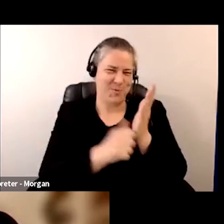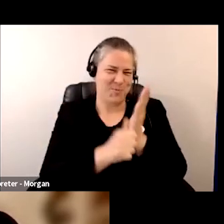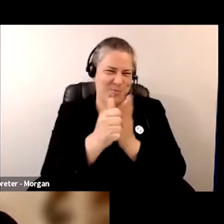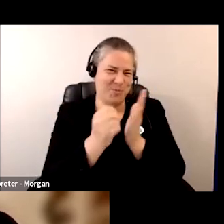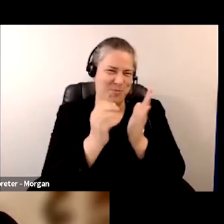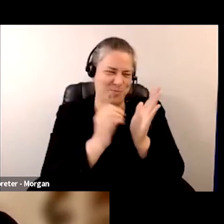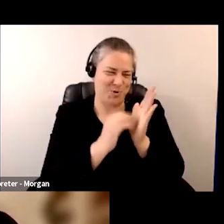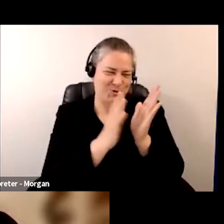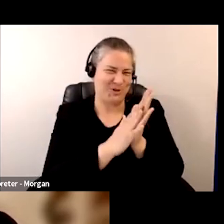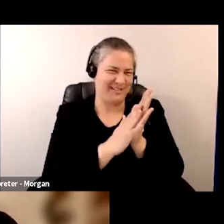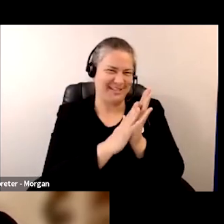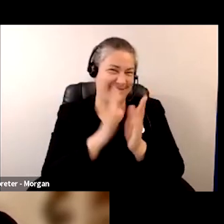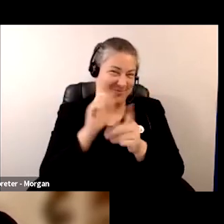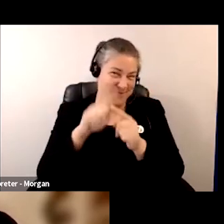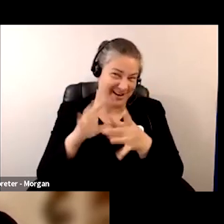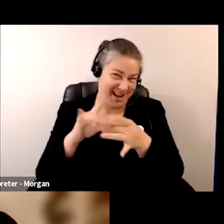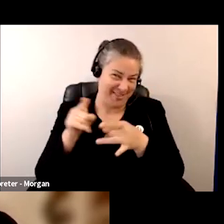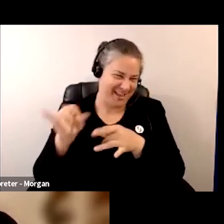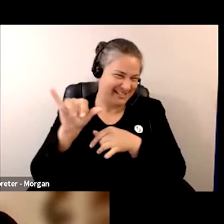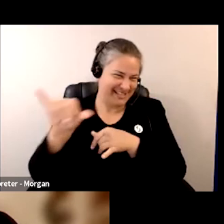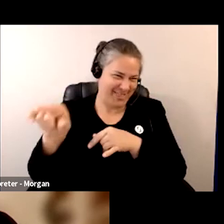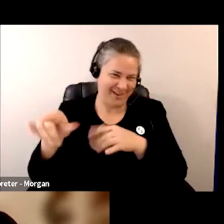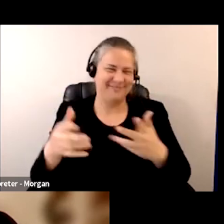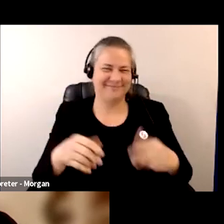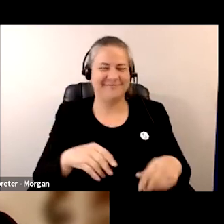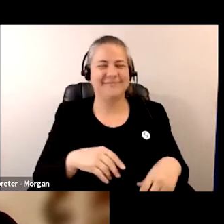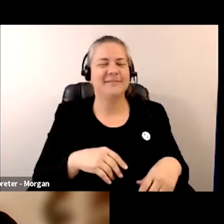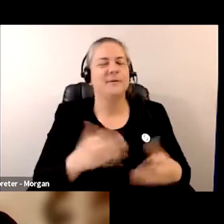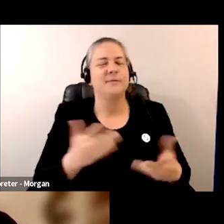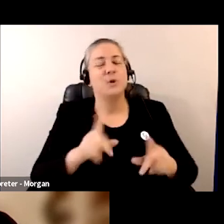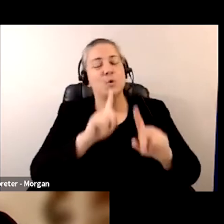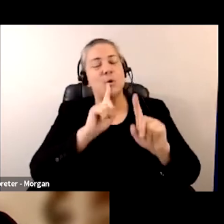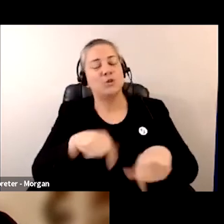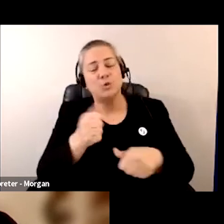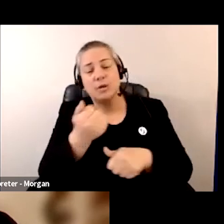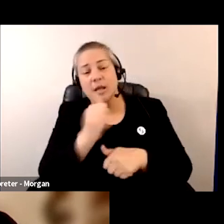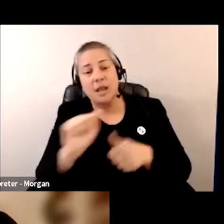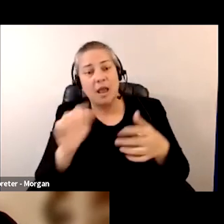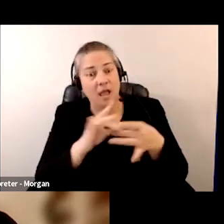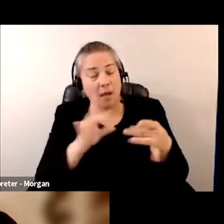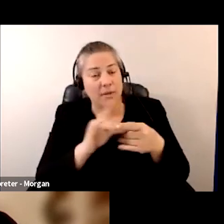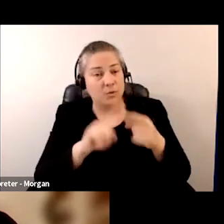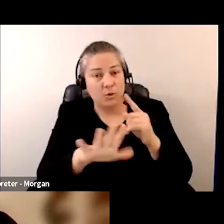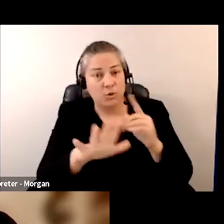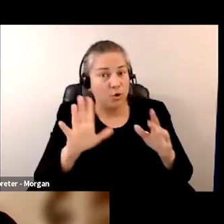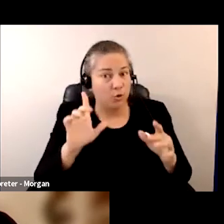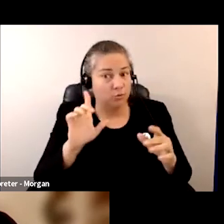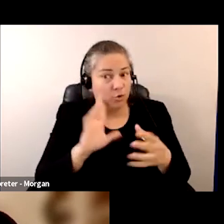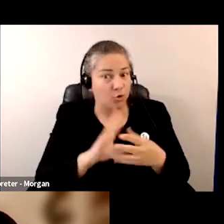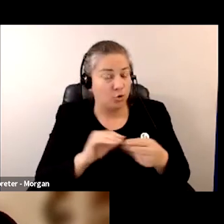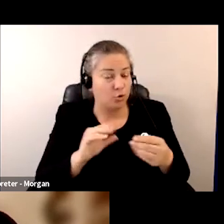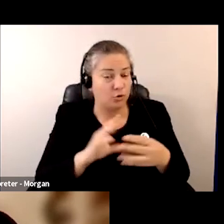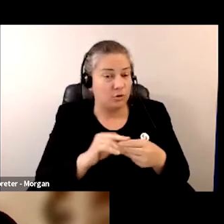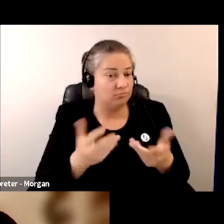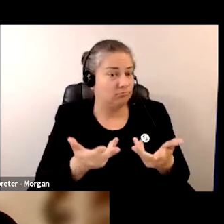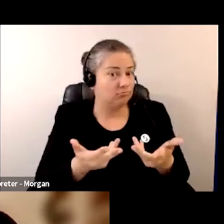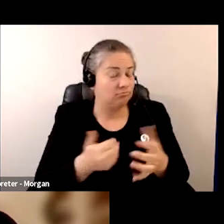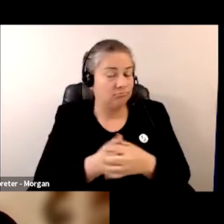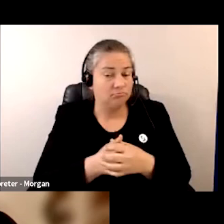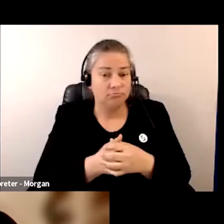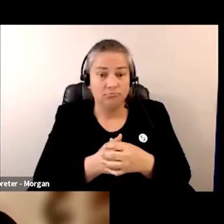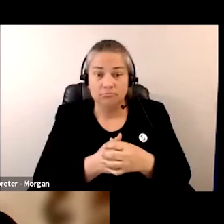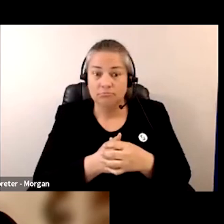fine. Well, so reactions to comments that you heard from.